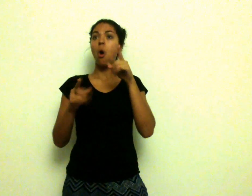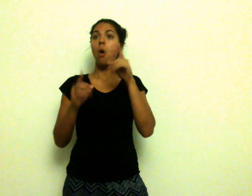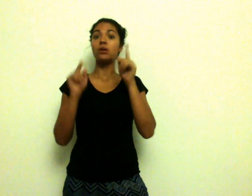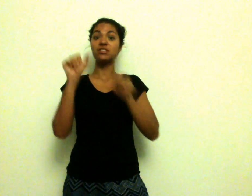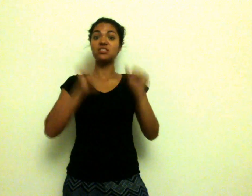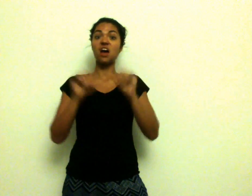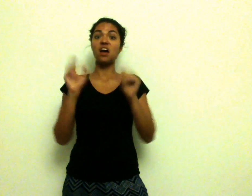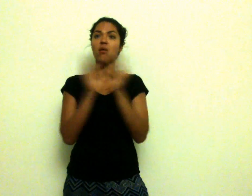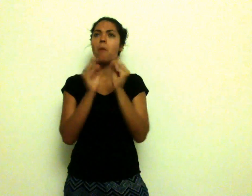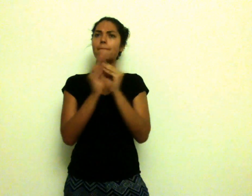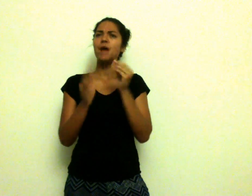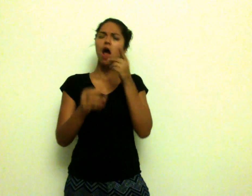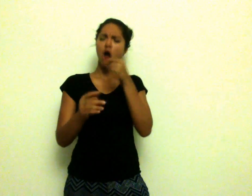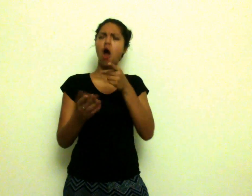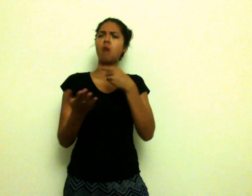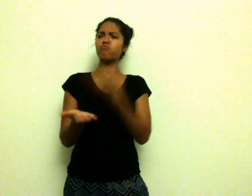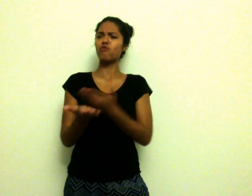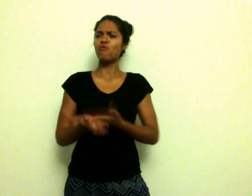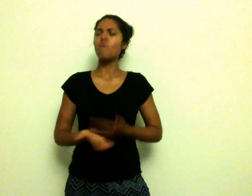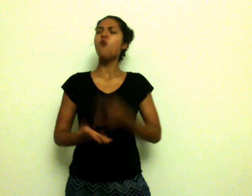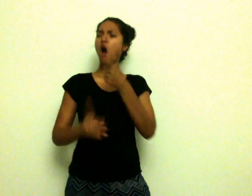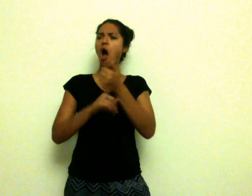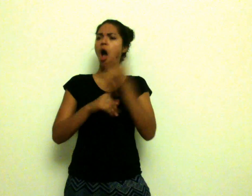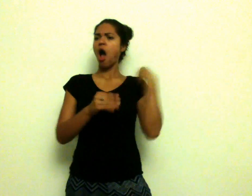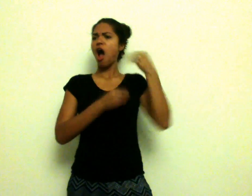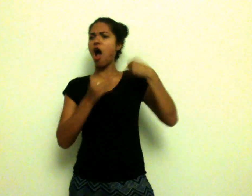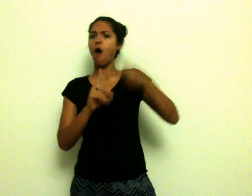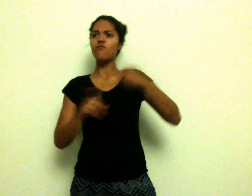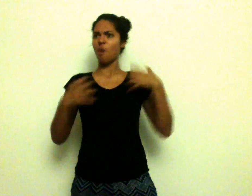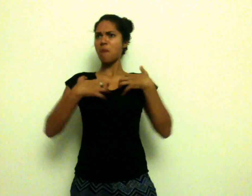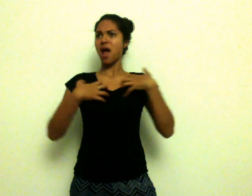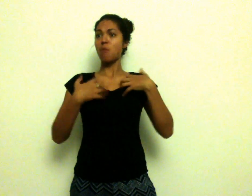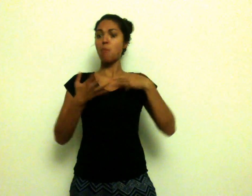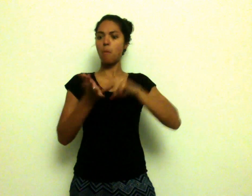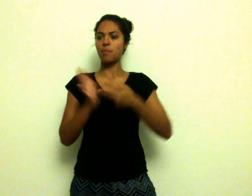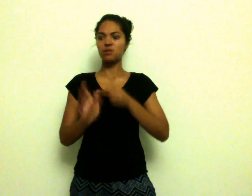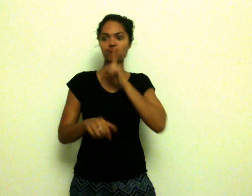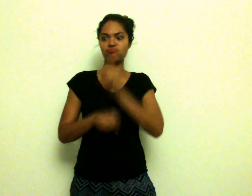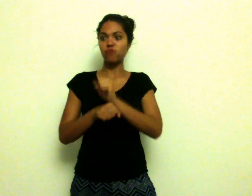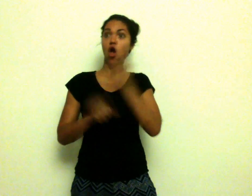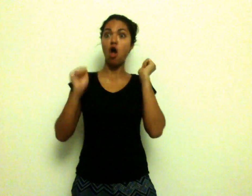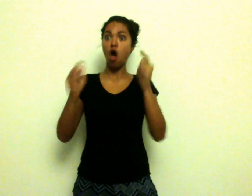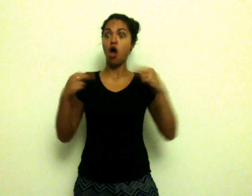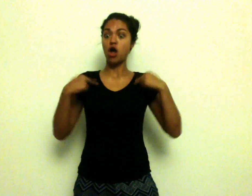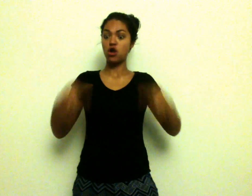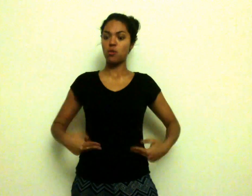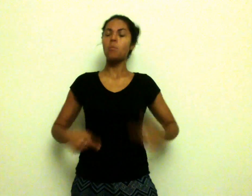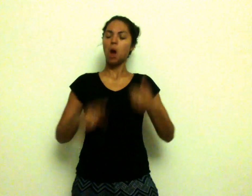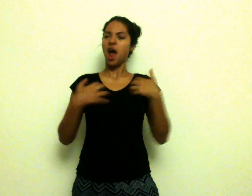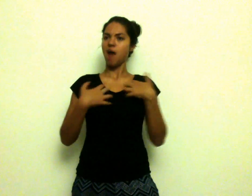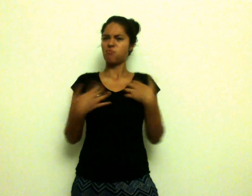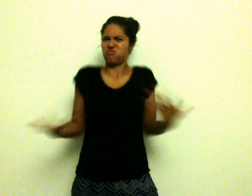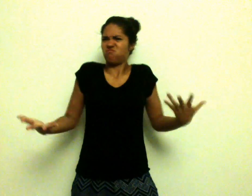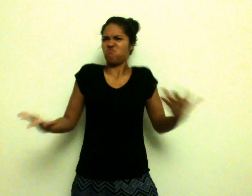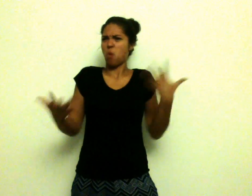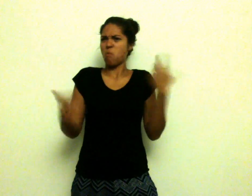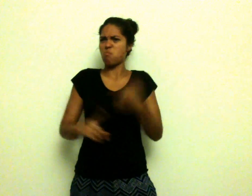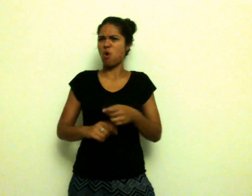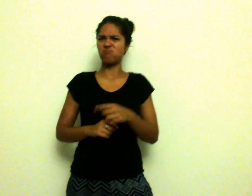is always engaged in undermining his own minds. In his book on politics, he attacks men for trampling on morality. In his book on ethics, he attacks morality